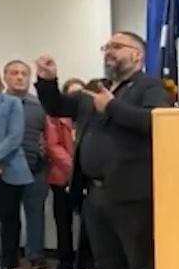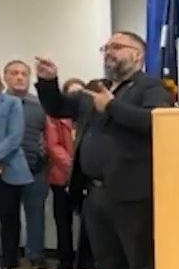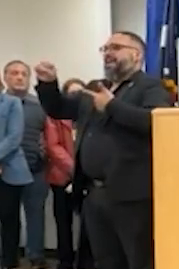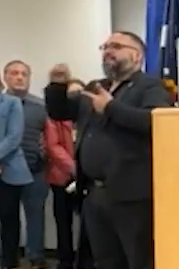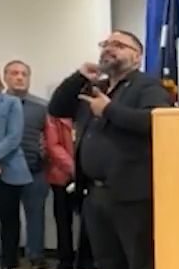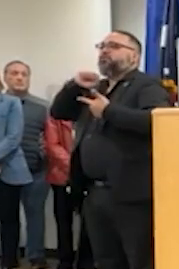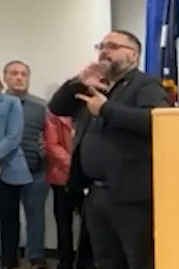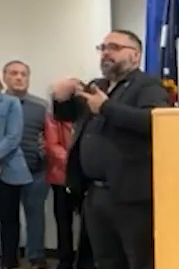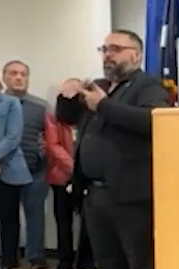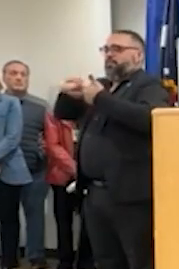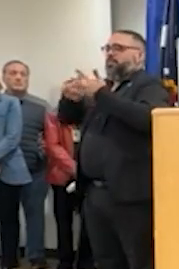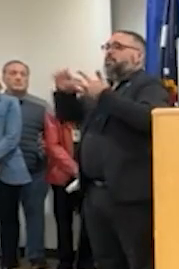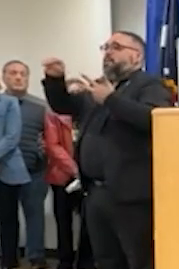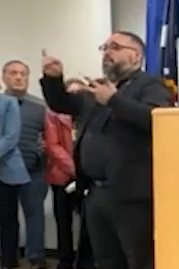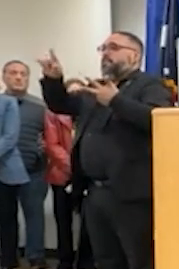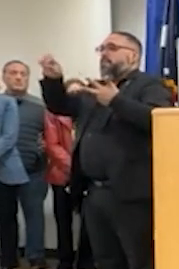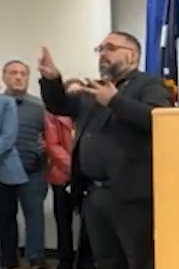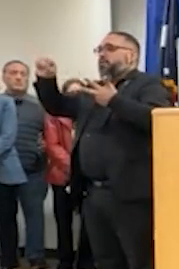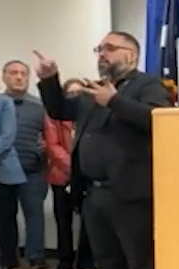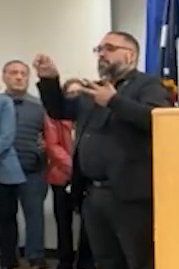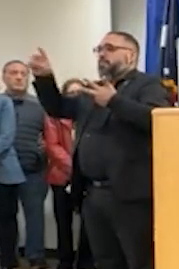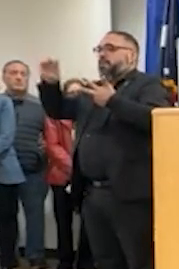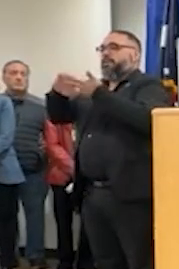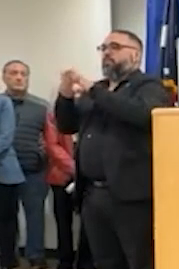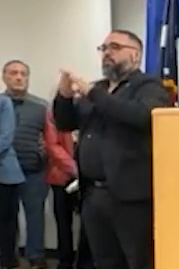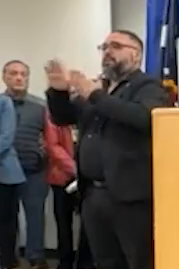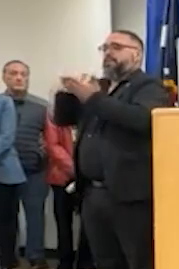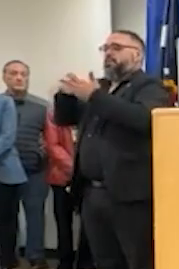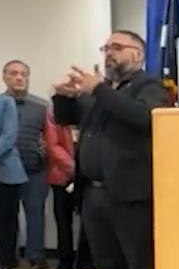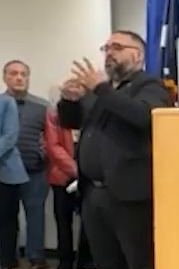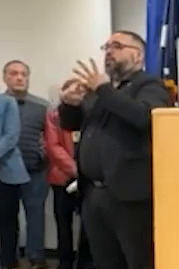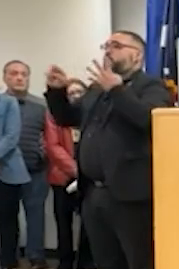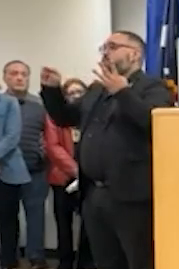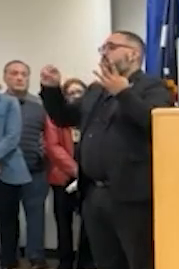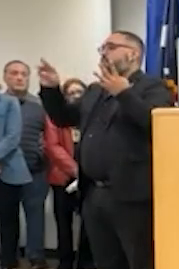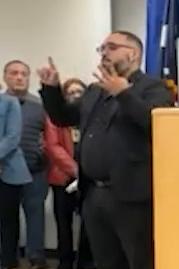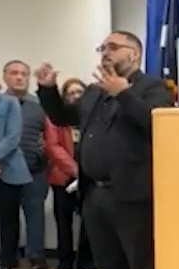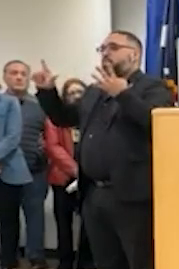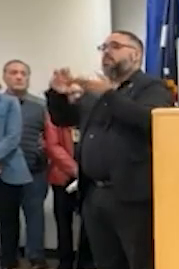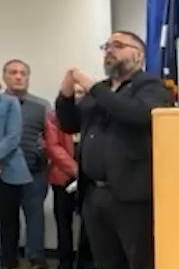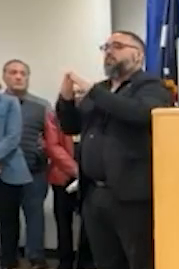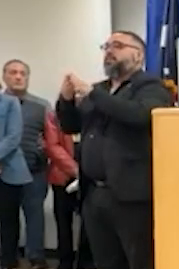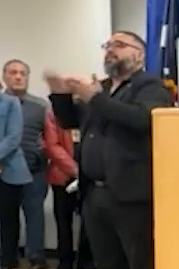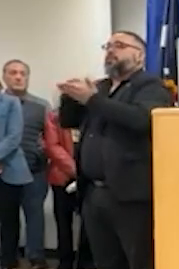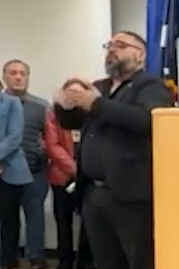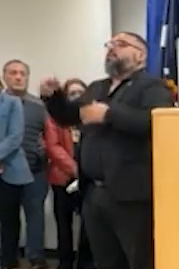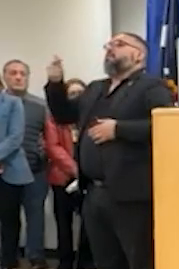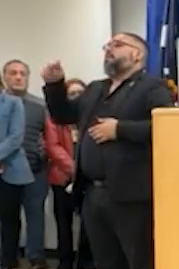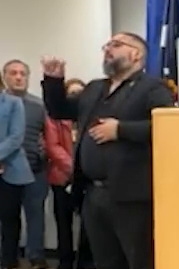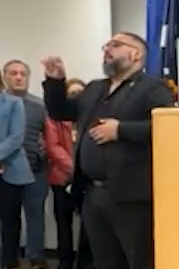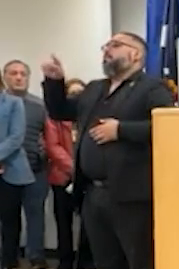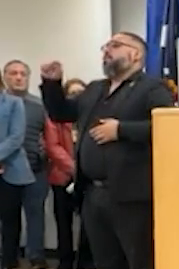Center, Miller's Pond Community Center, Normoyle Community Center, Gilbert Garza Community Center, and